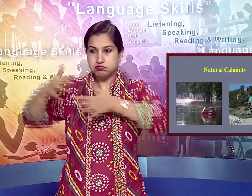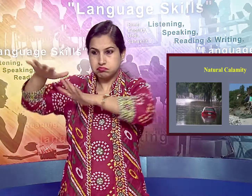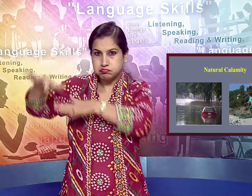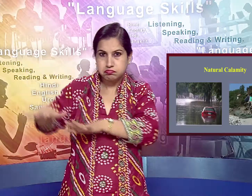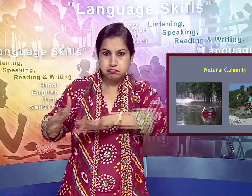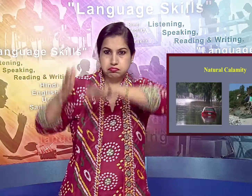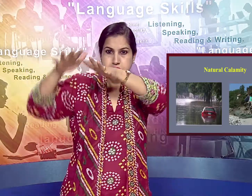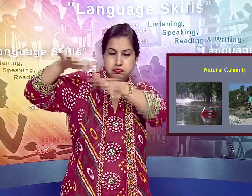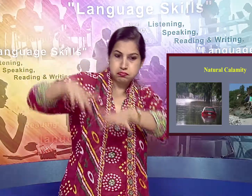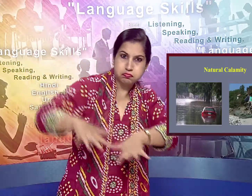tsunami,